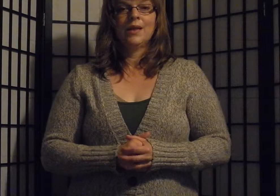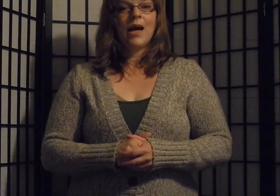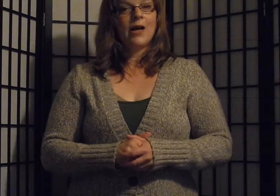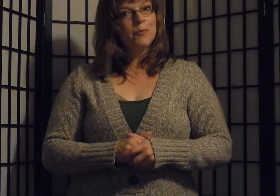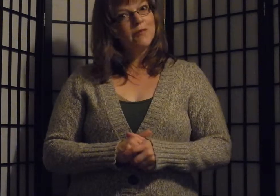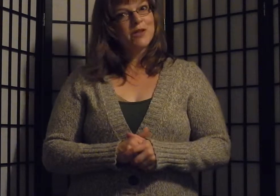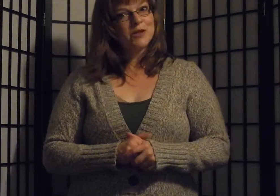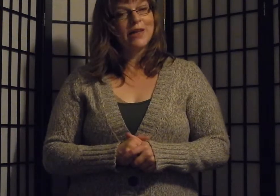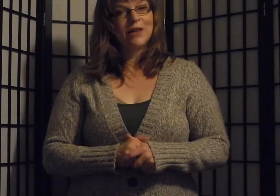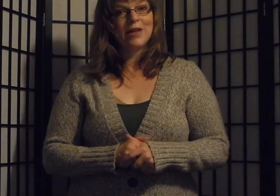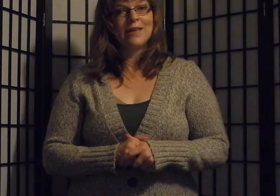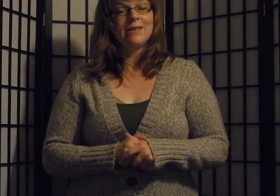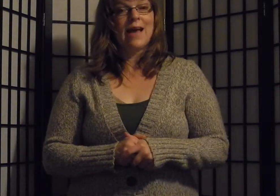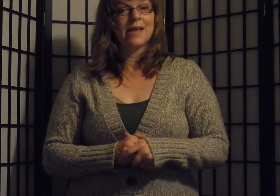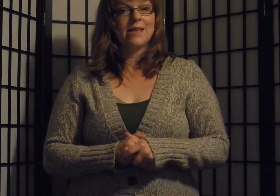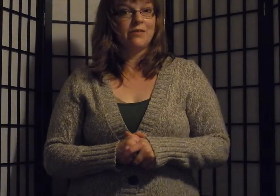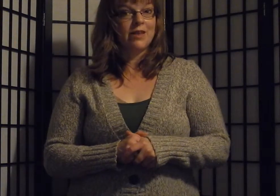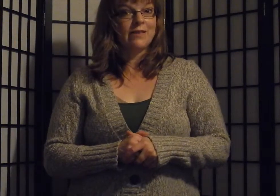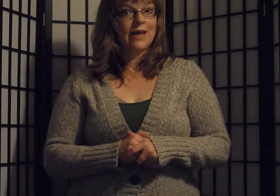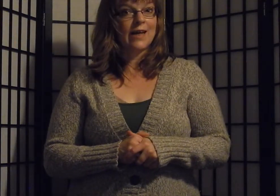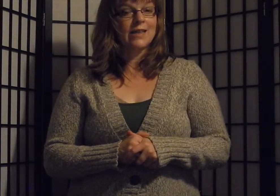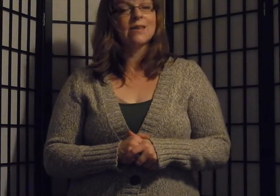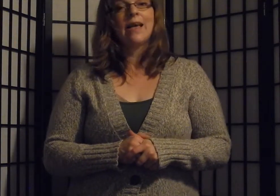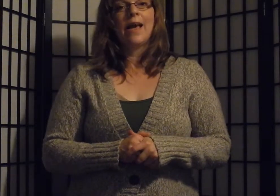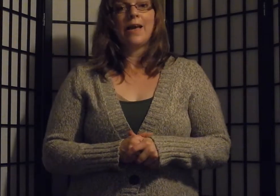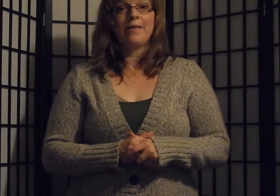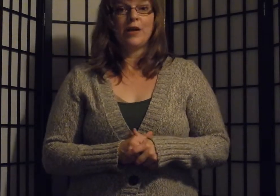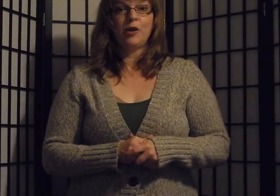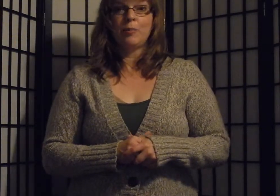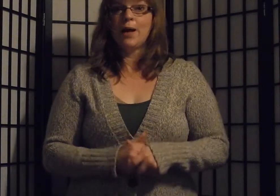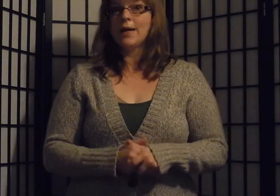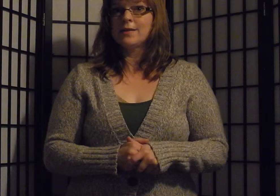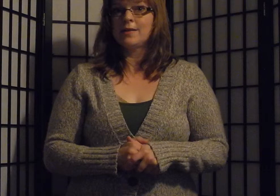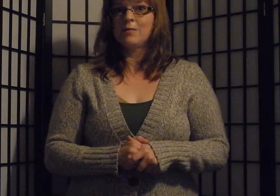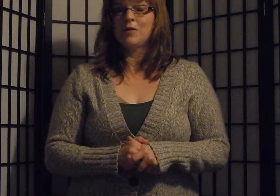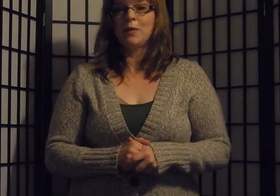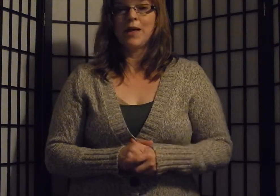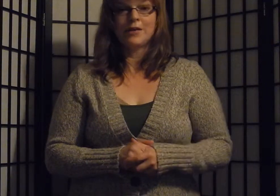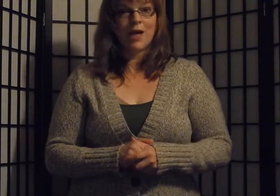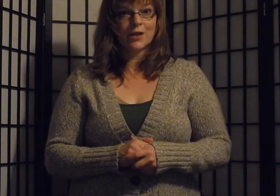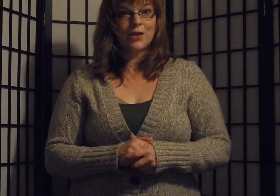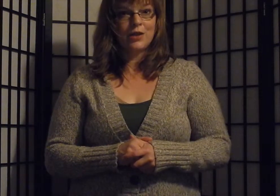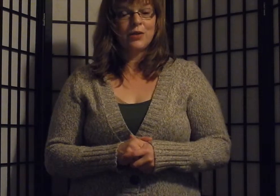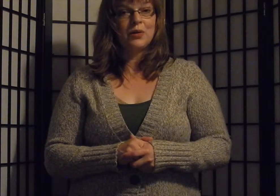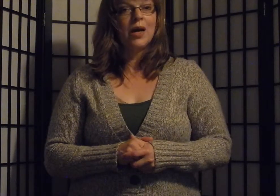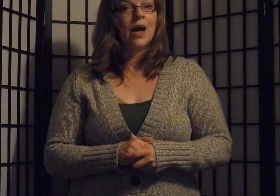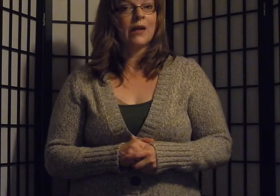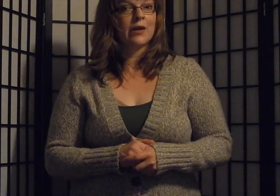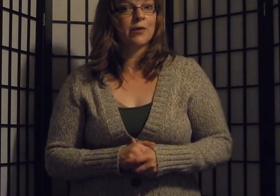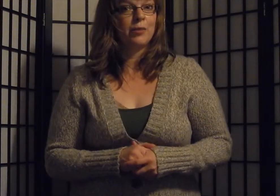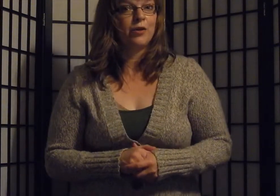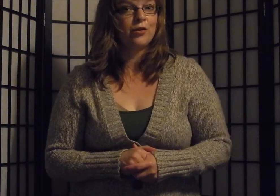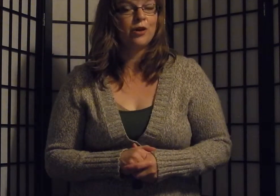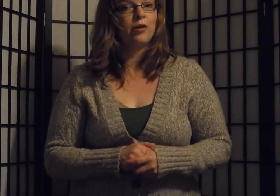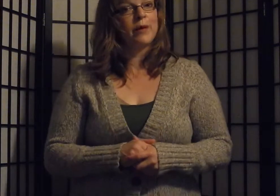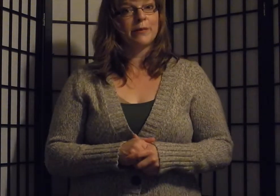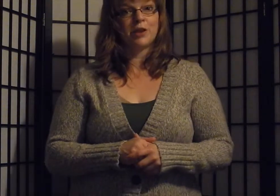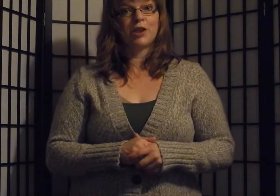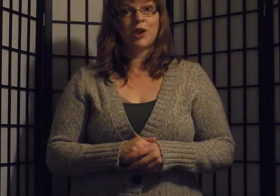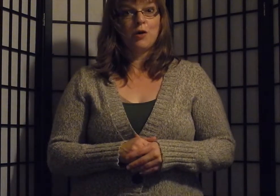I hope you've enjoyed learning these activity signs and that you'll practice them so when I talk to you on the computer, you'll be able to show